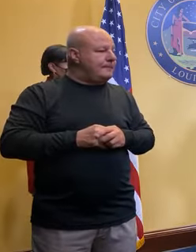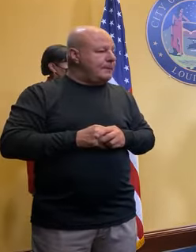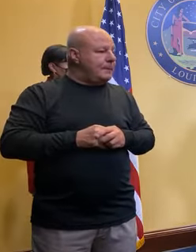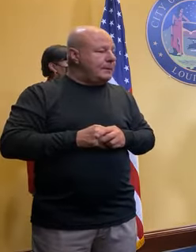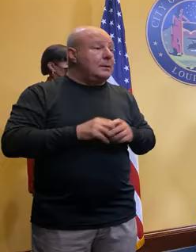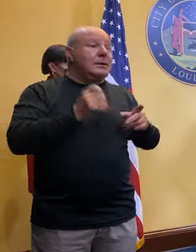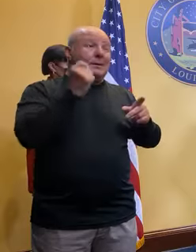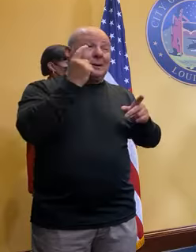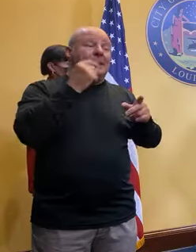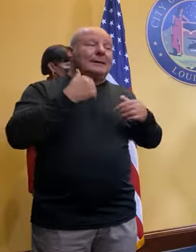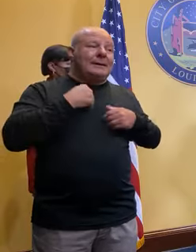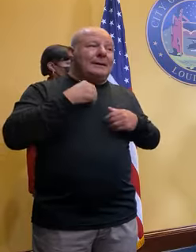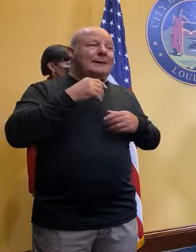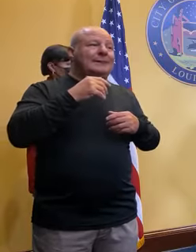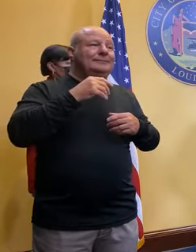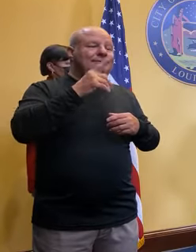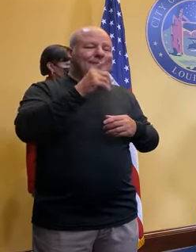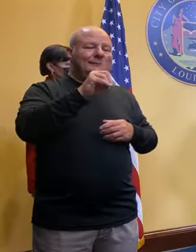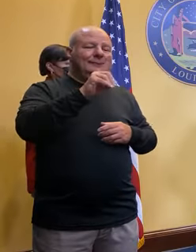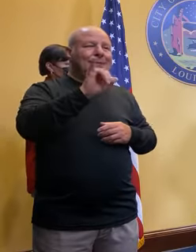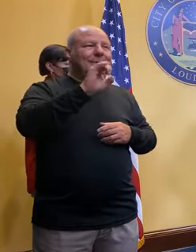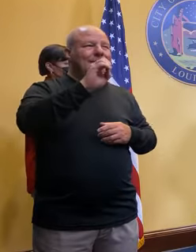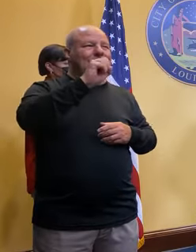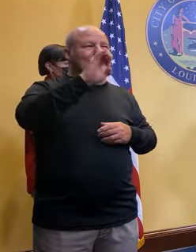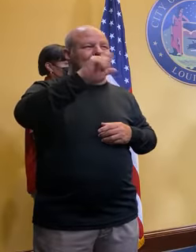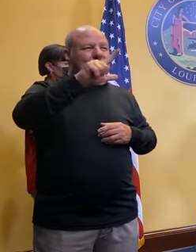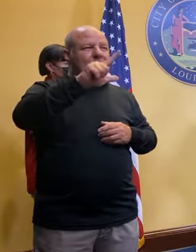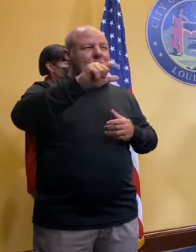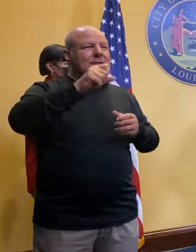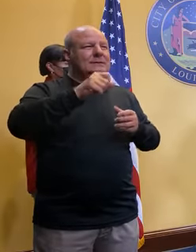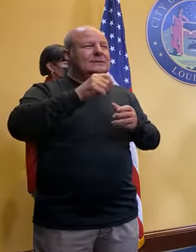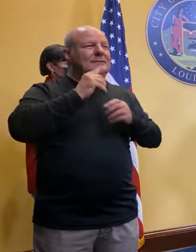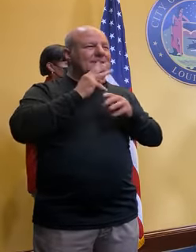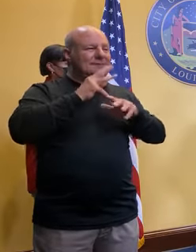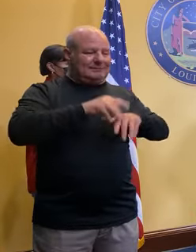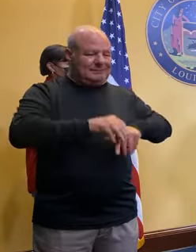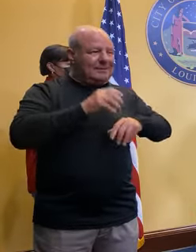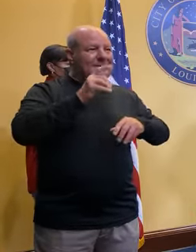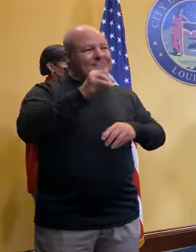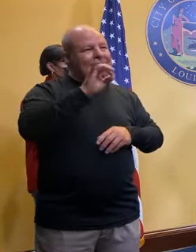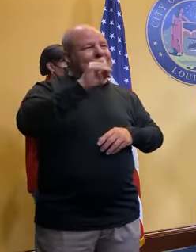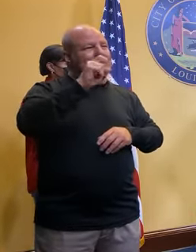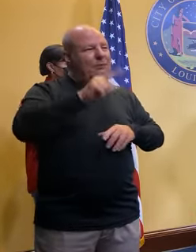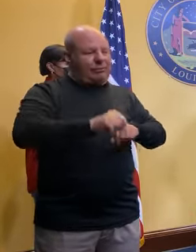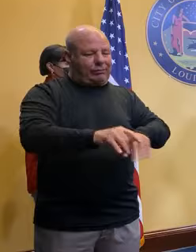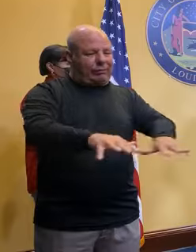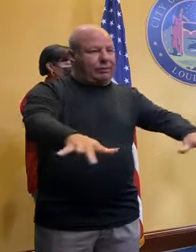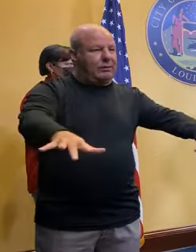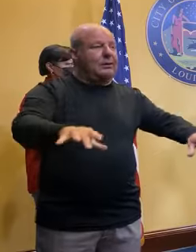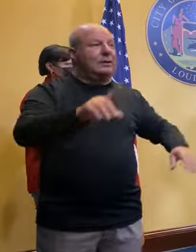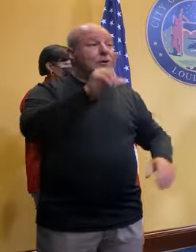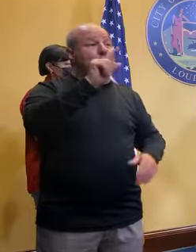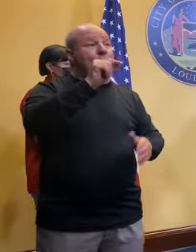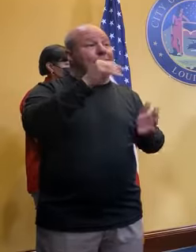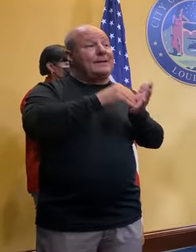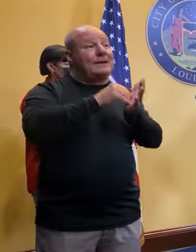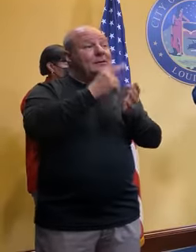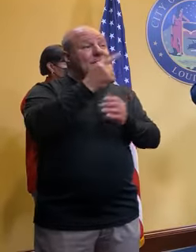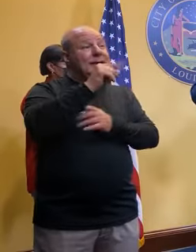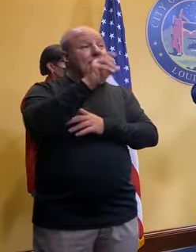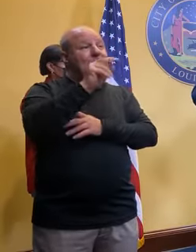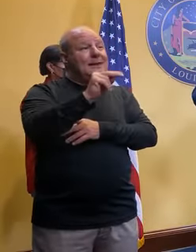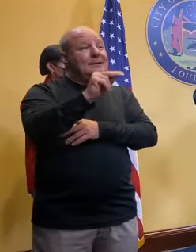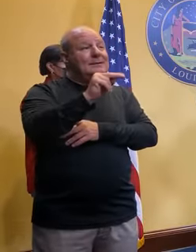there was a diesel spill that occurred at the Orleans Justice Center. It was a 20,000 gallon